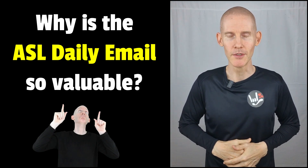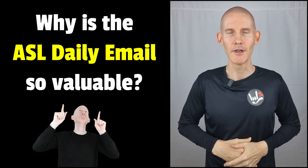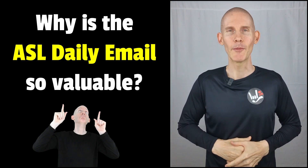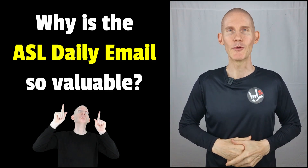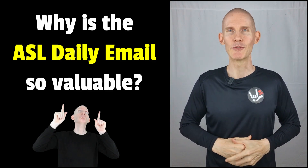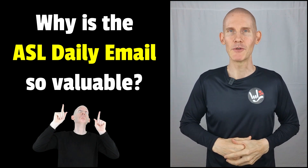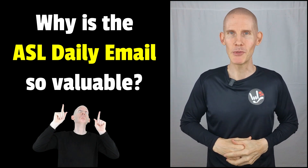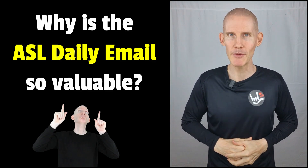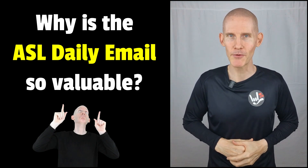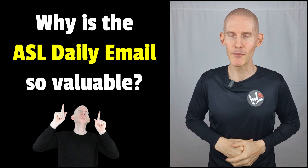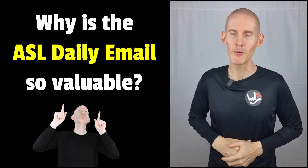I'm going to repeat for a moment.